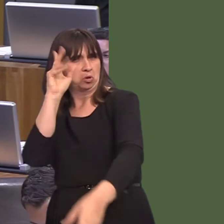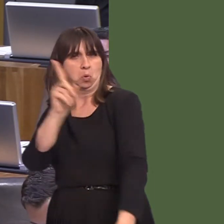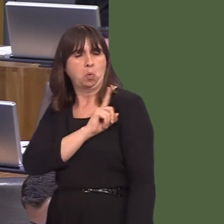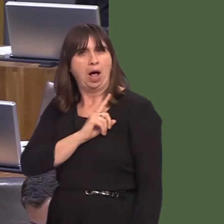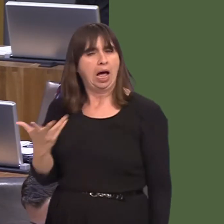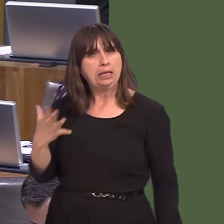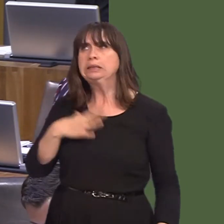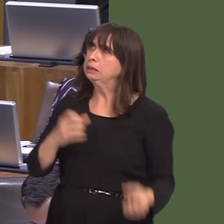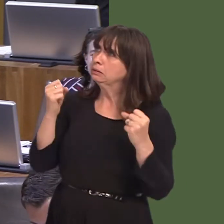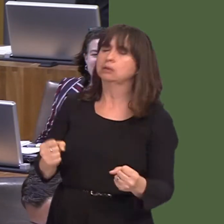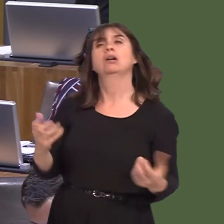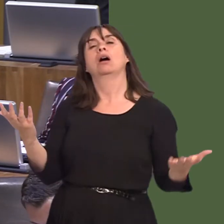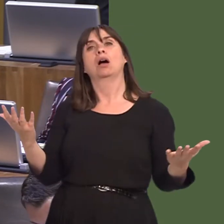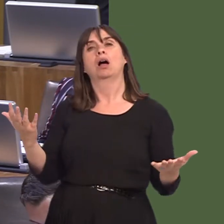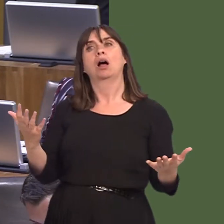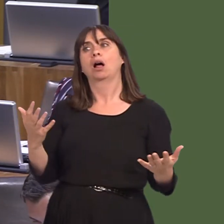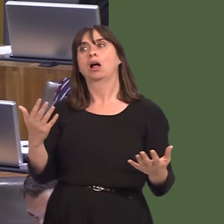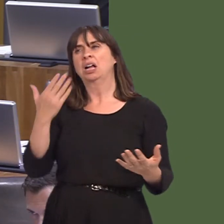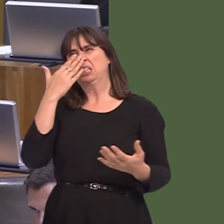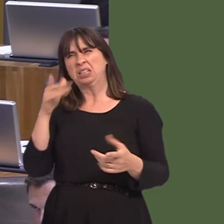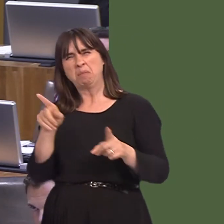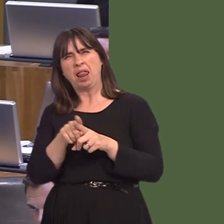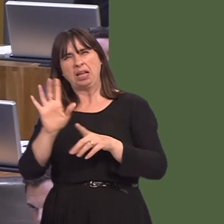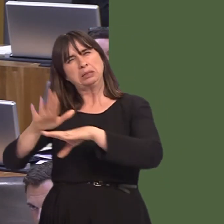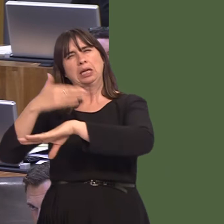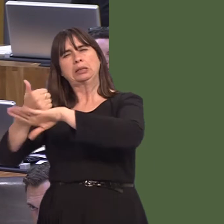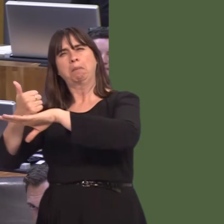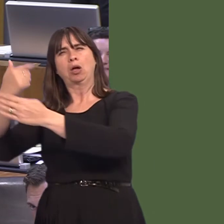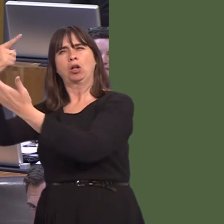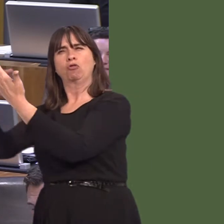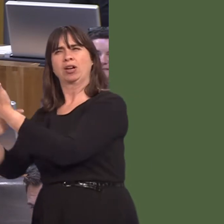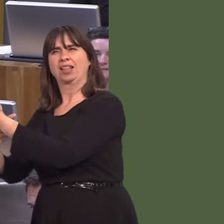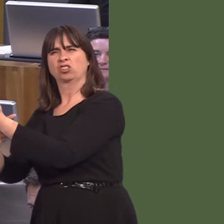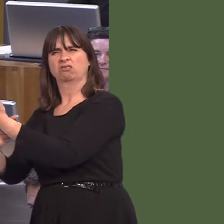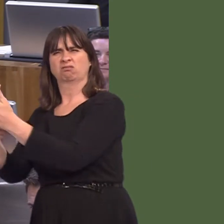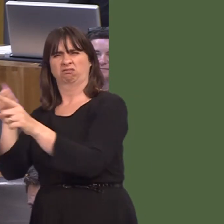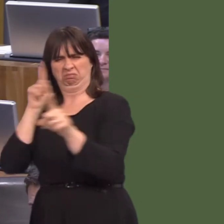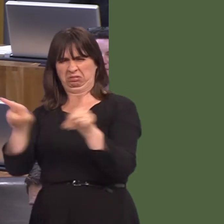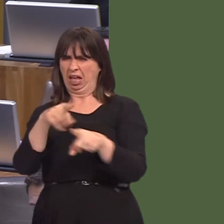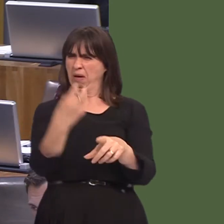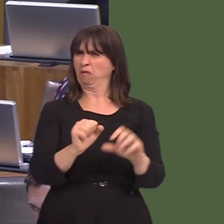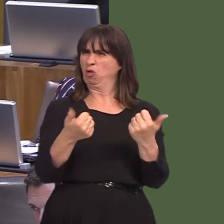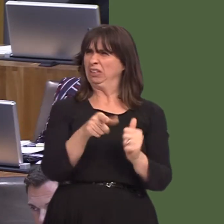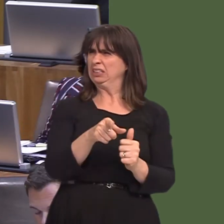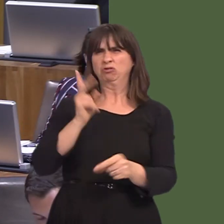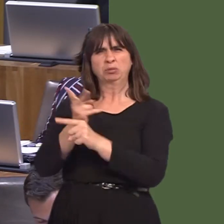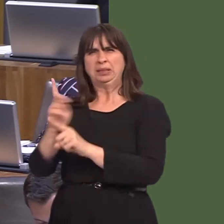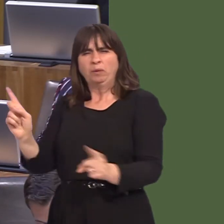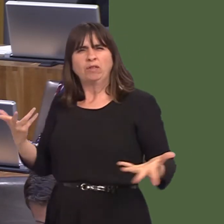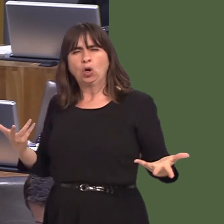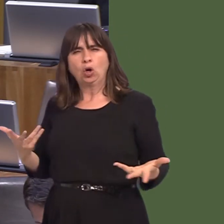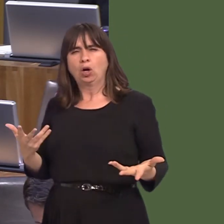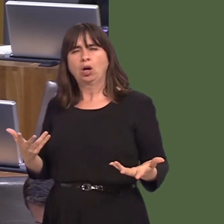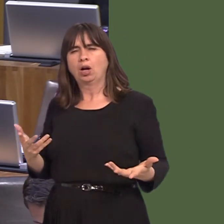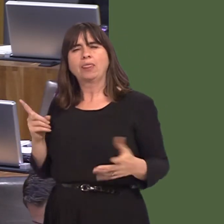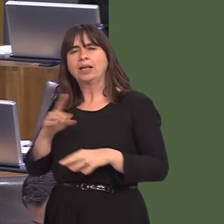2016 and putting in place what seemed to be identical regulations for no purpose at all. And I don't think that helps, I have to say, in terms of